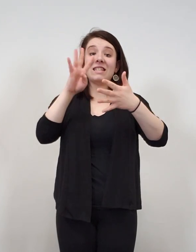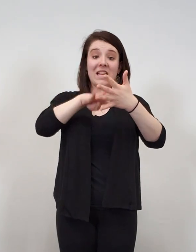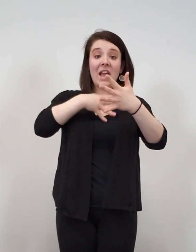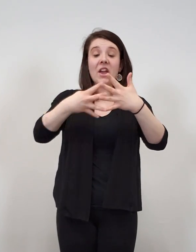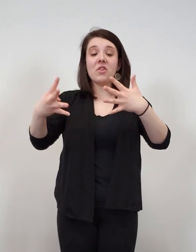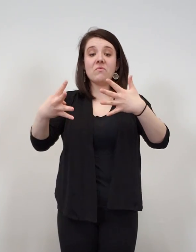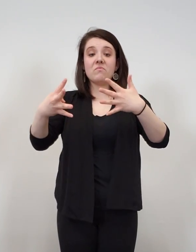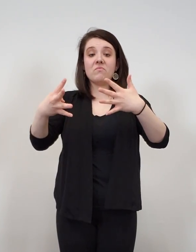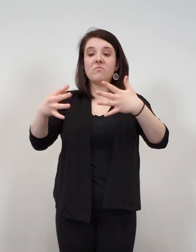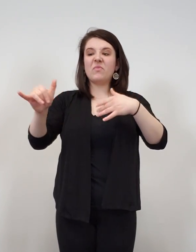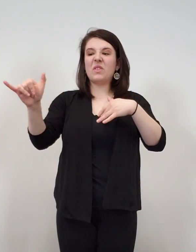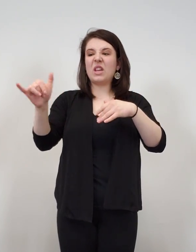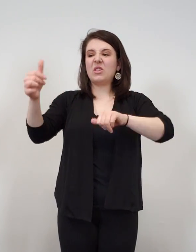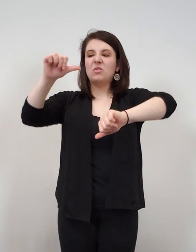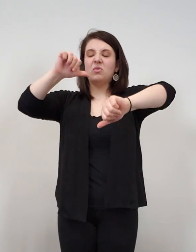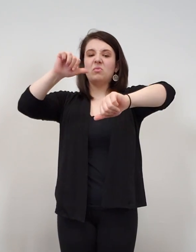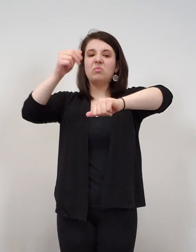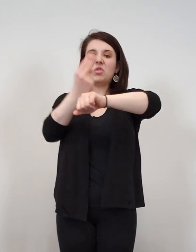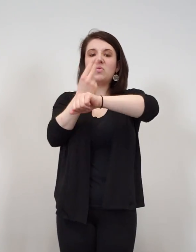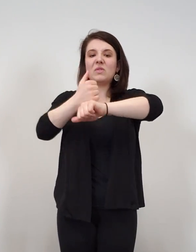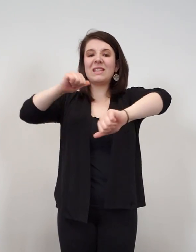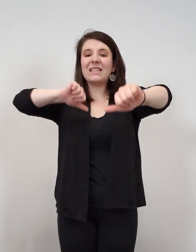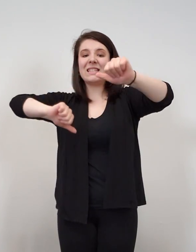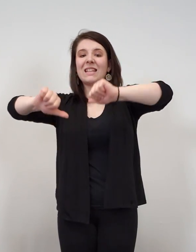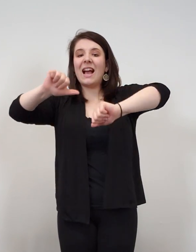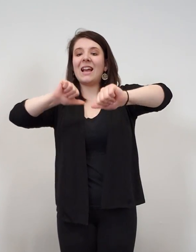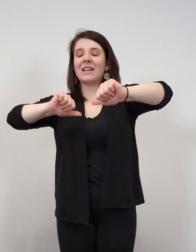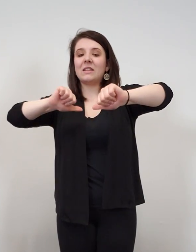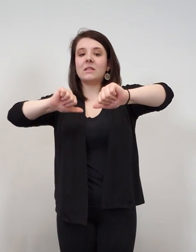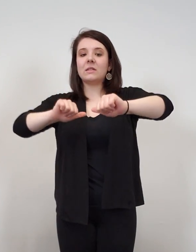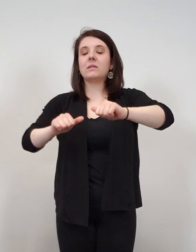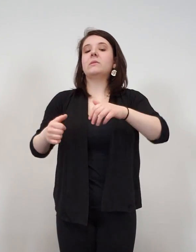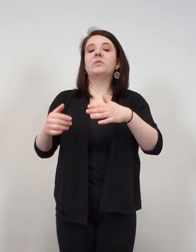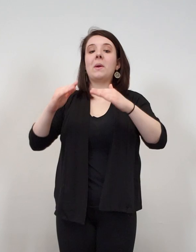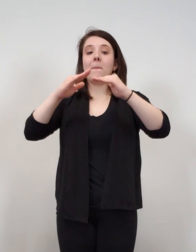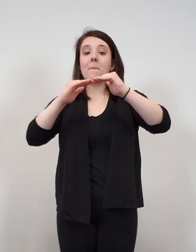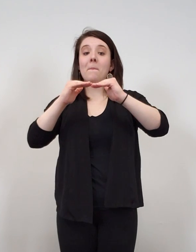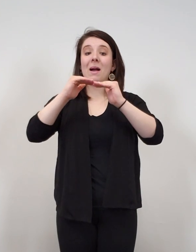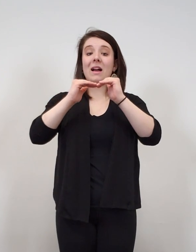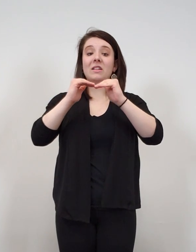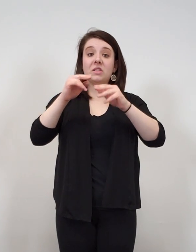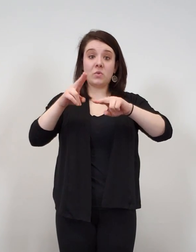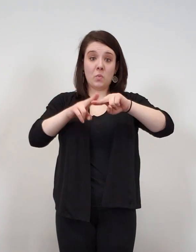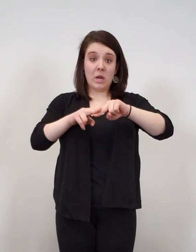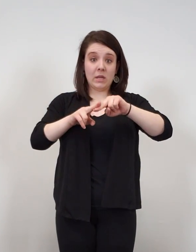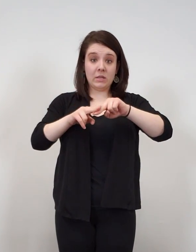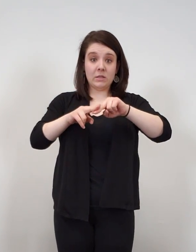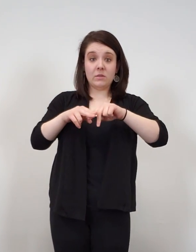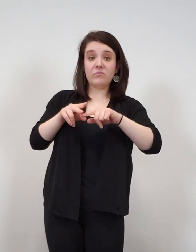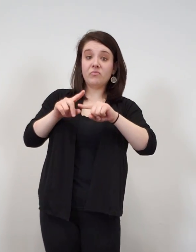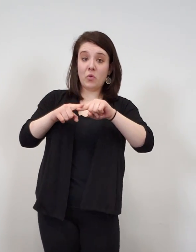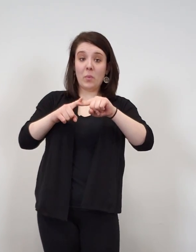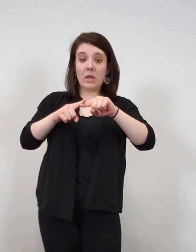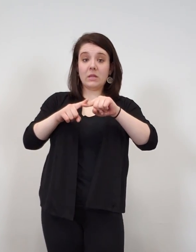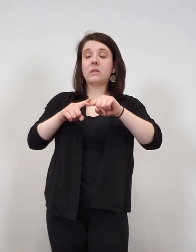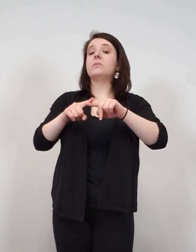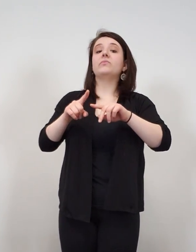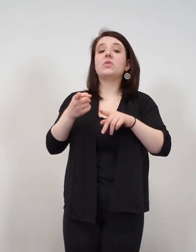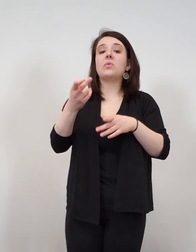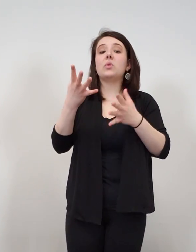on a balancing scale, you want the federal and the state government to be equal. You don't want the federal government way